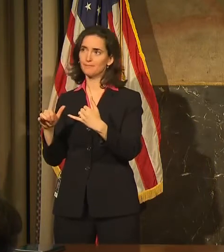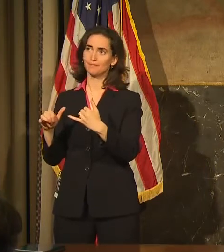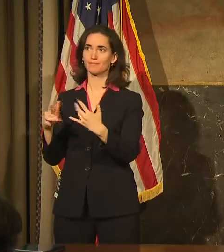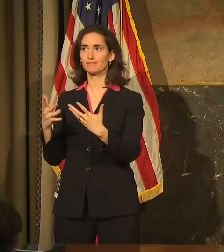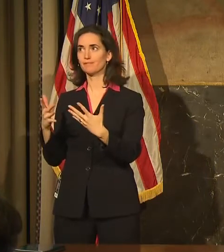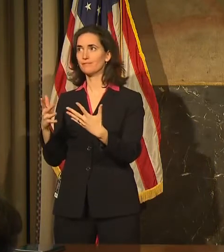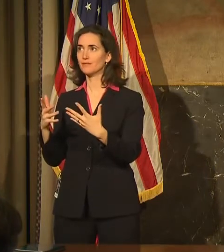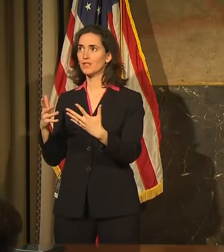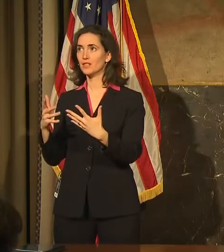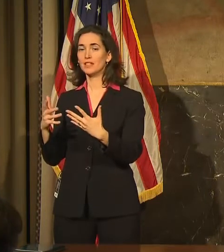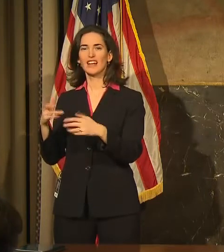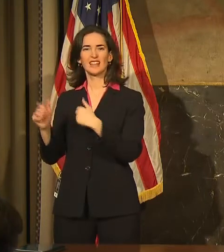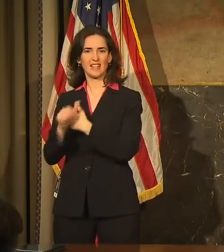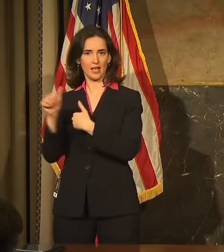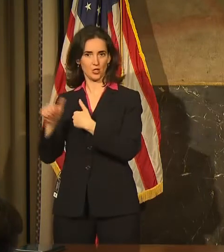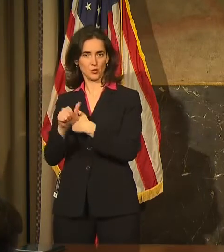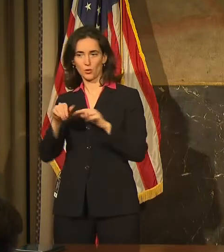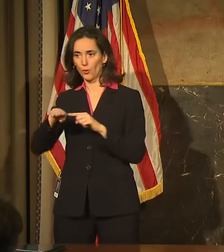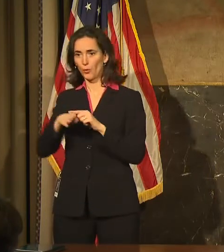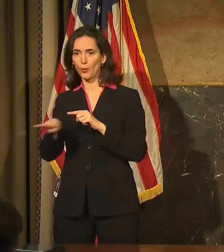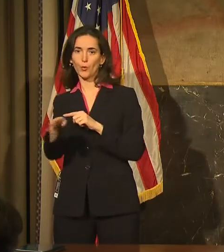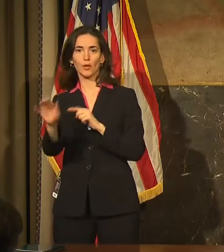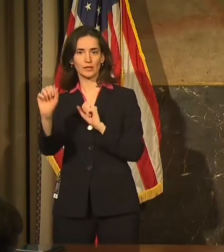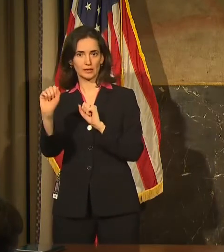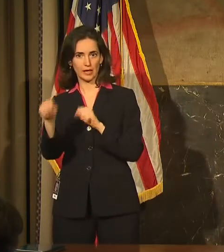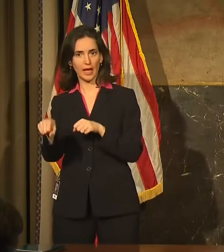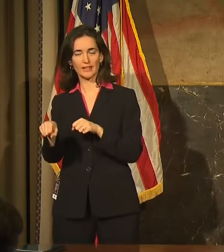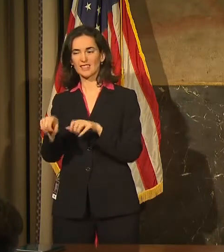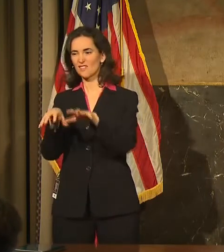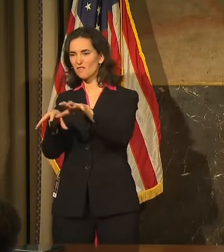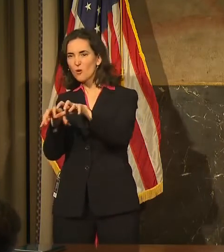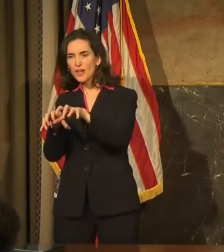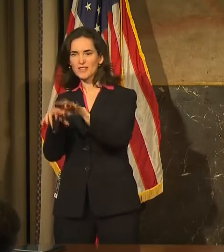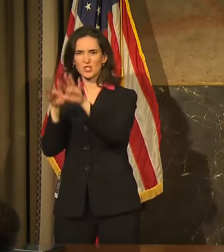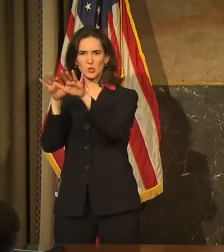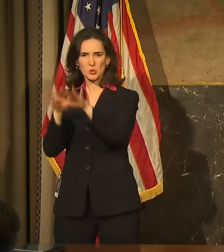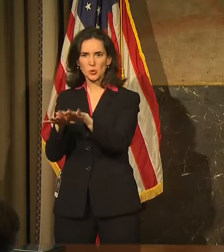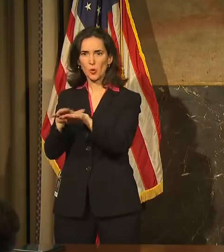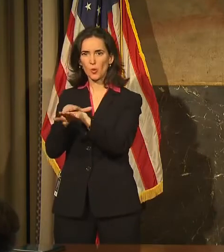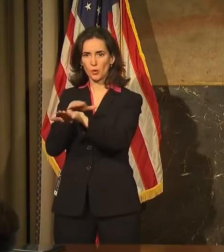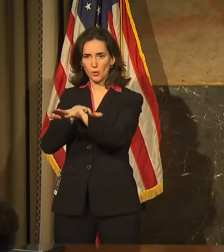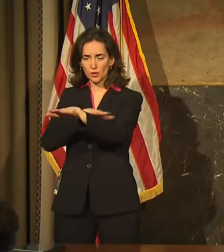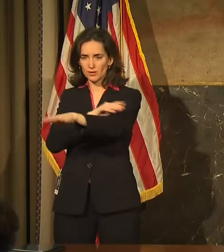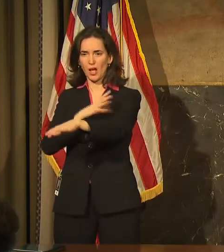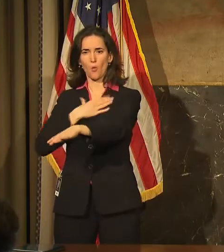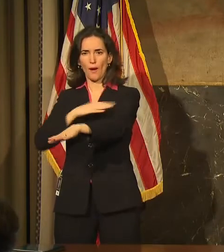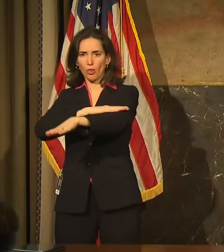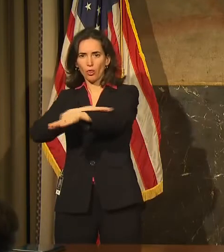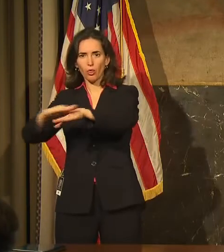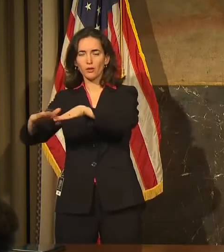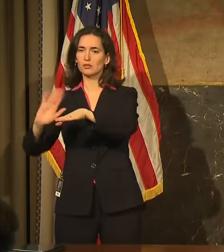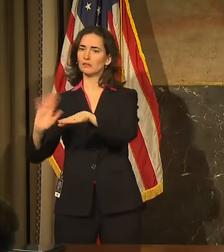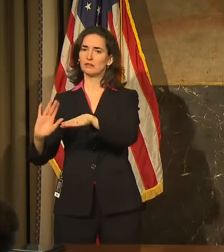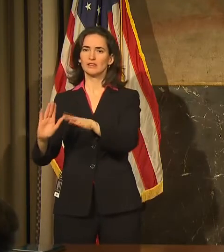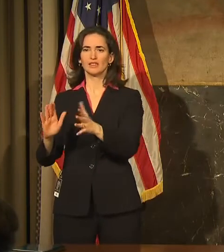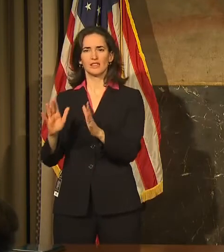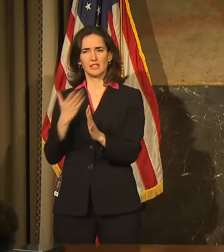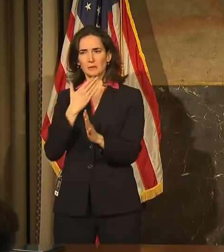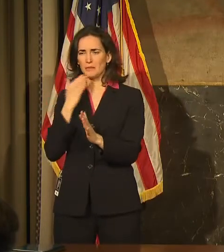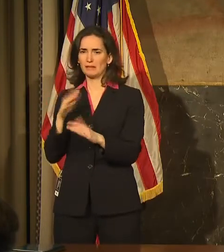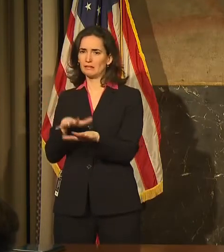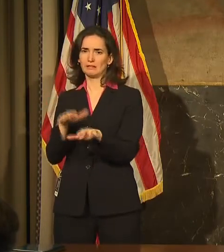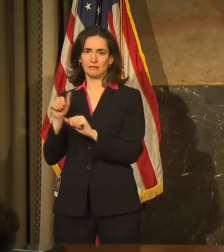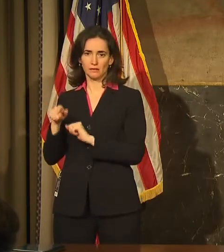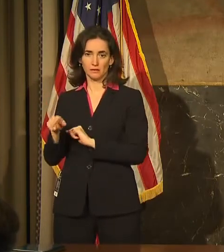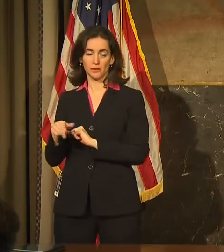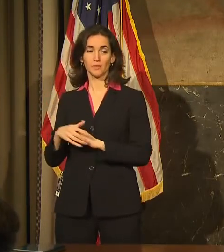say it's very treacherous in terms of the conditions with the ice and the snow that remains on the road. And we